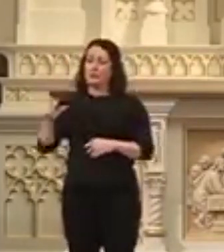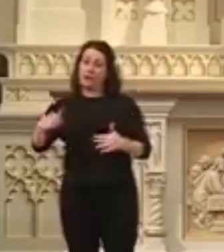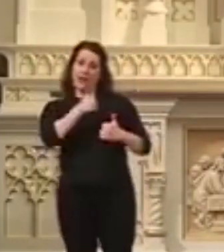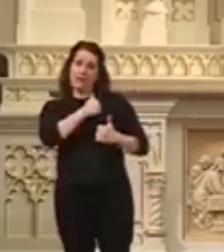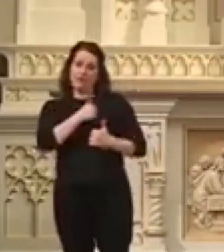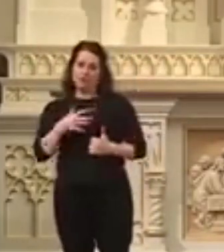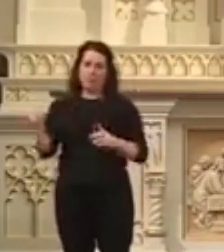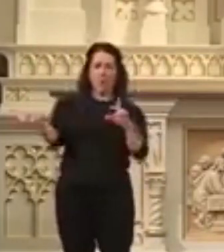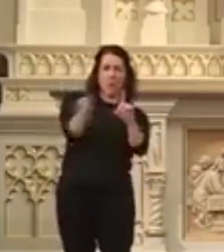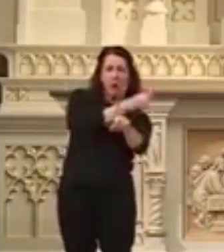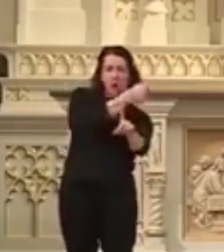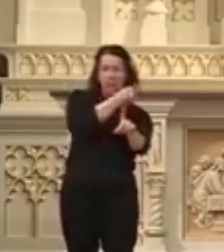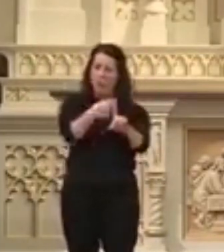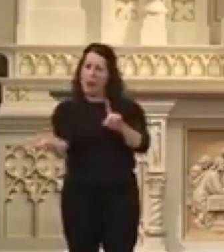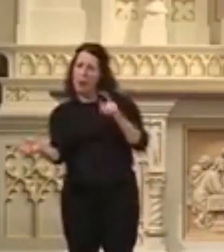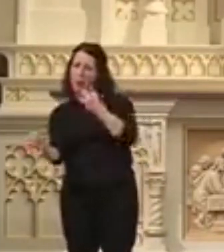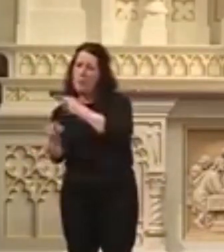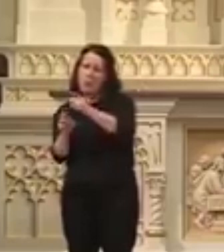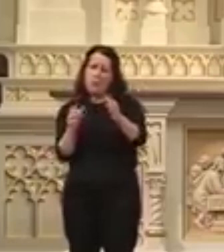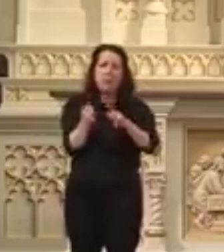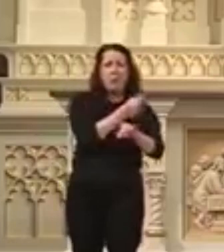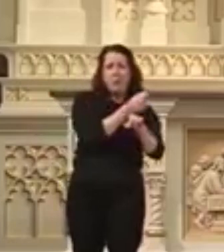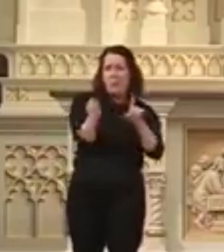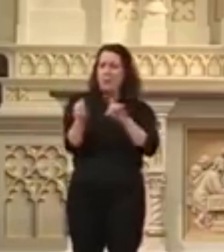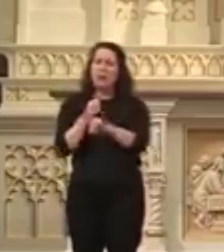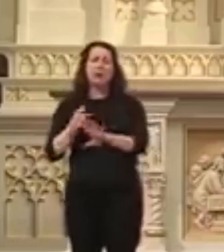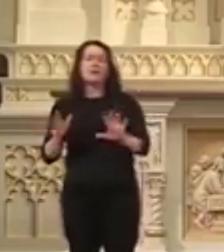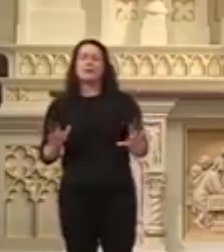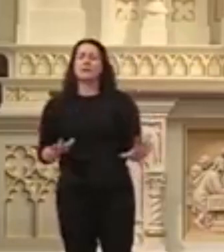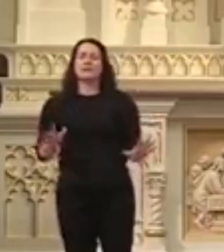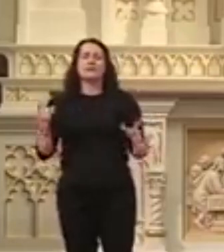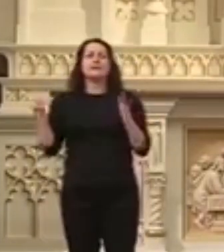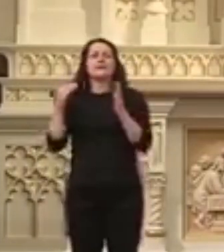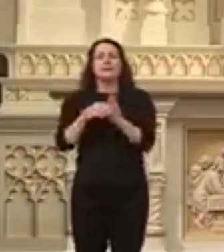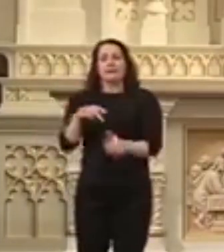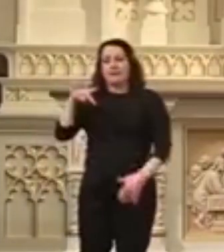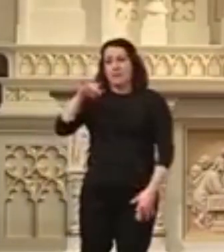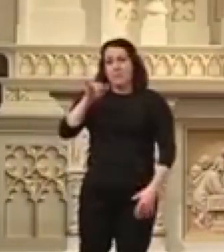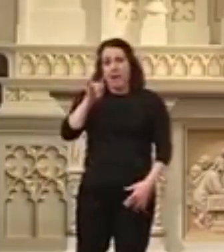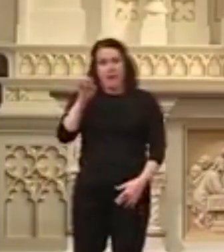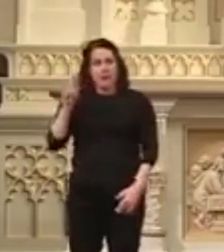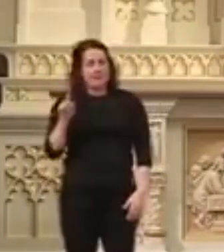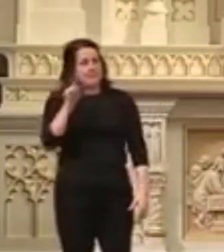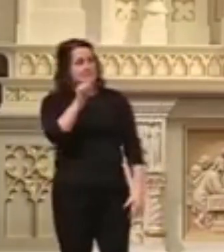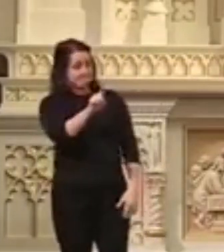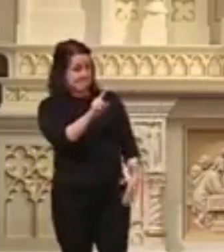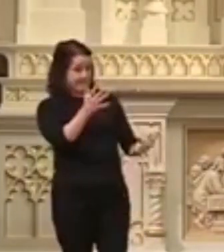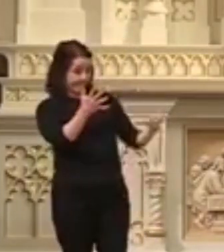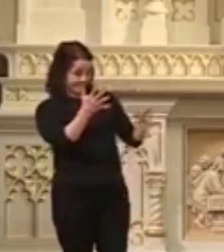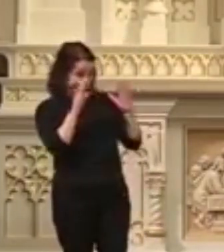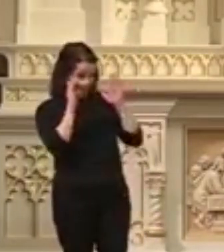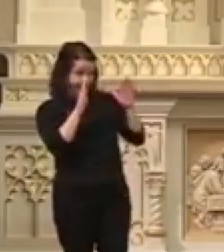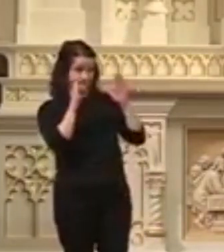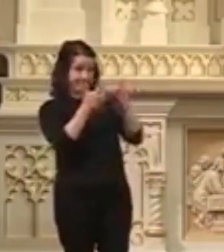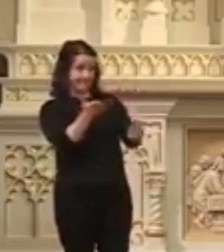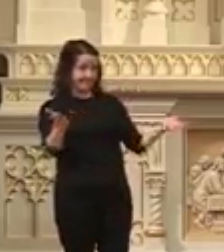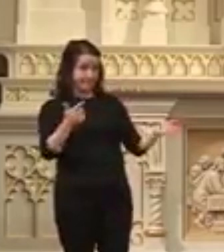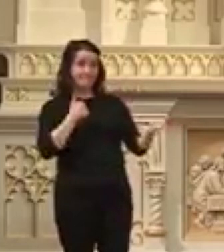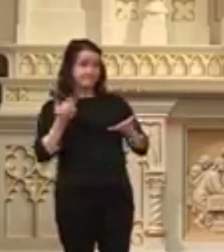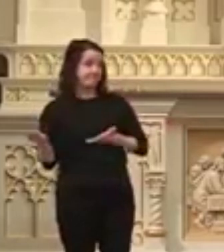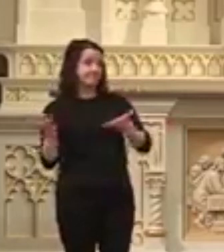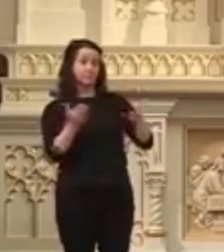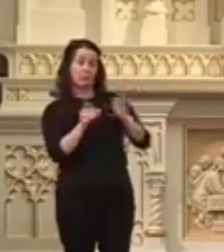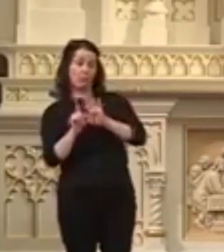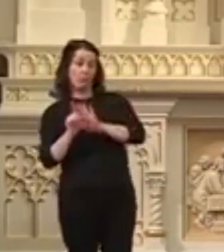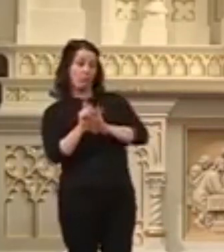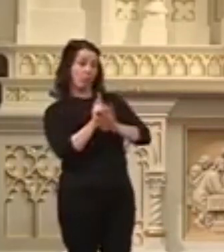more, Pilate went out and said to them, Look, I am bringing him out to you, so that you